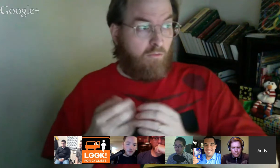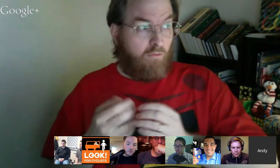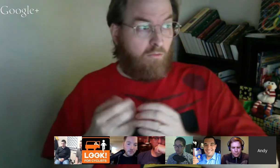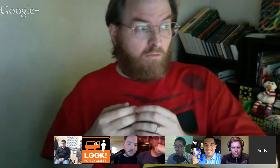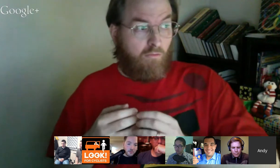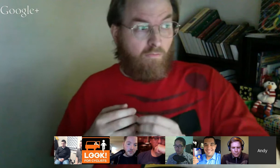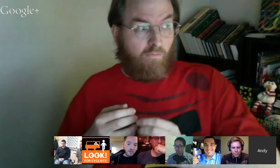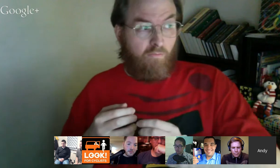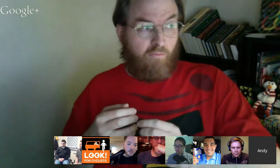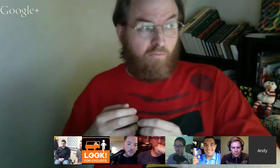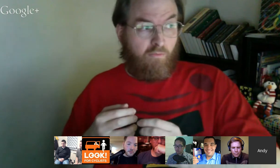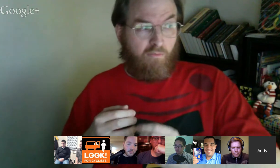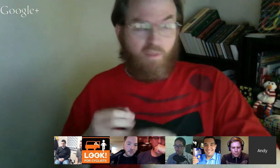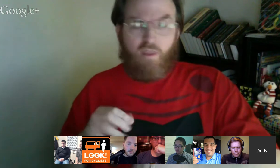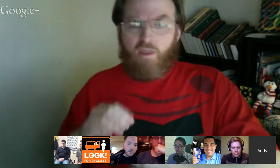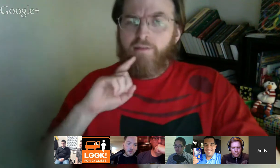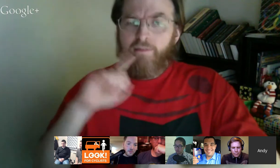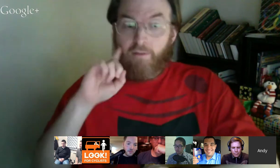Deafness means